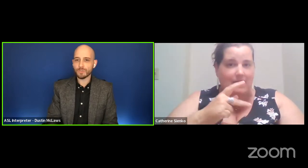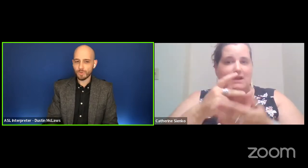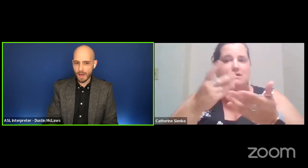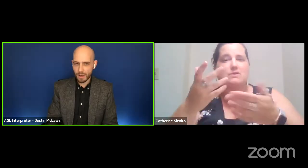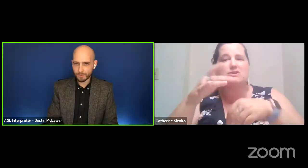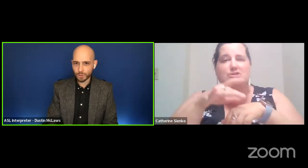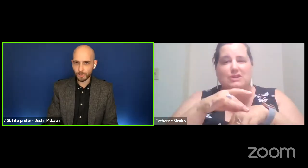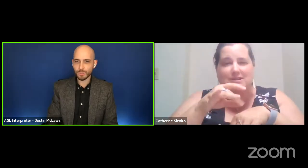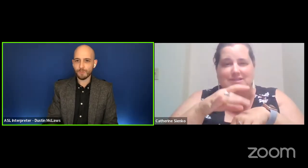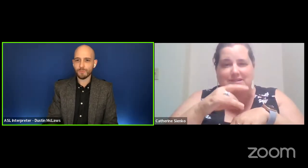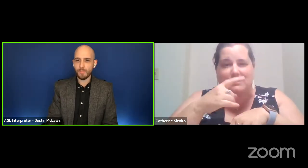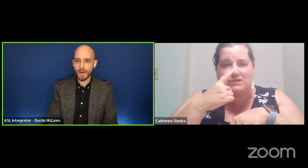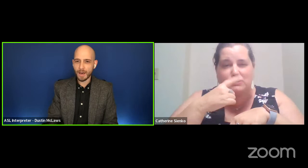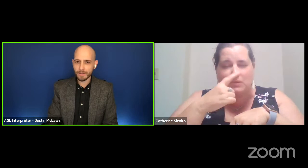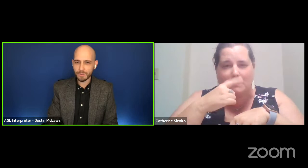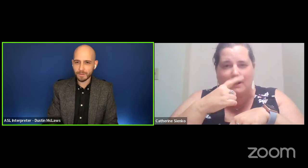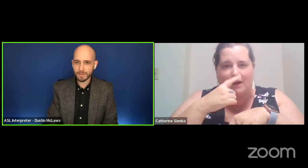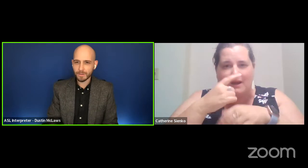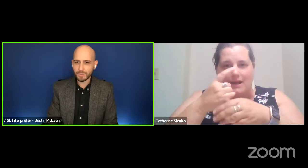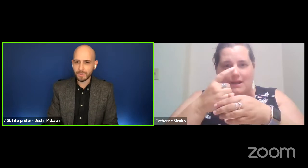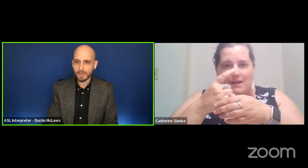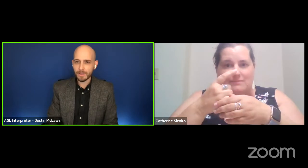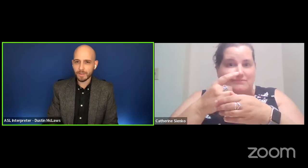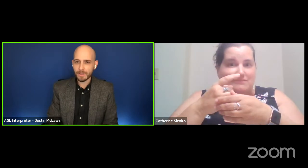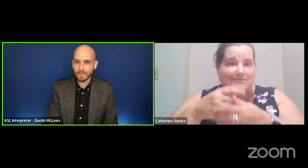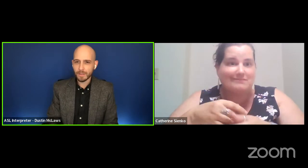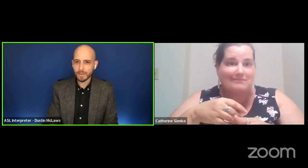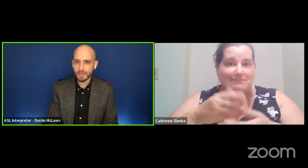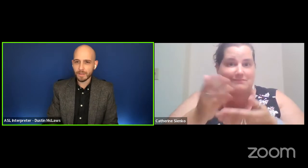Apparently, we do have Joseph back.